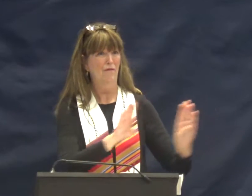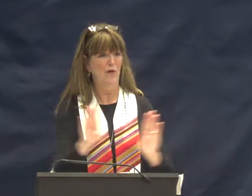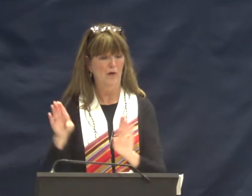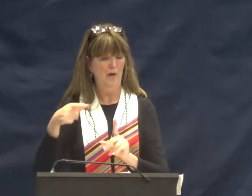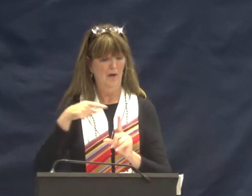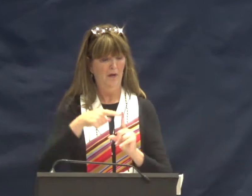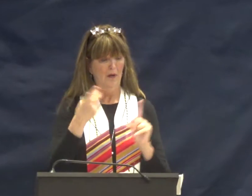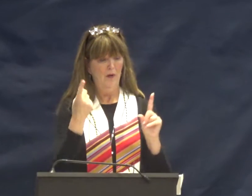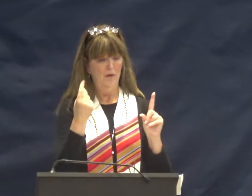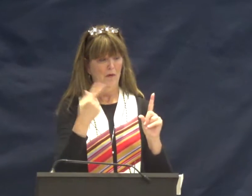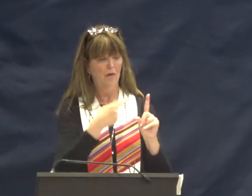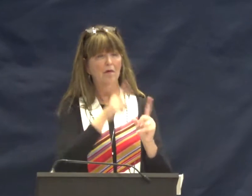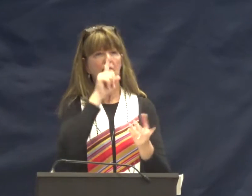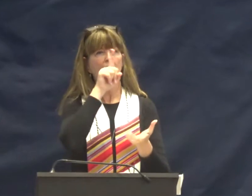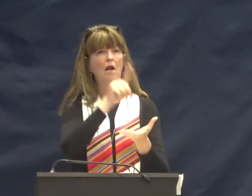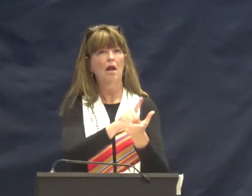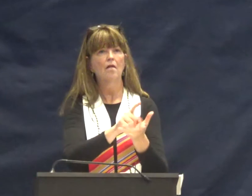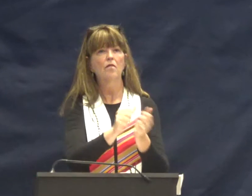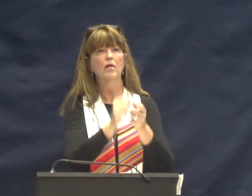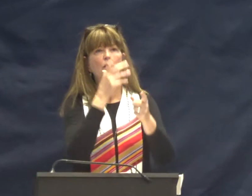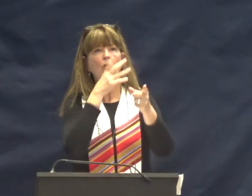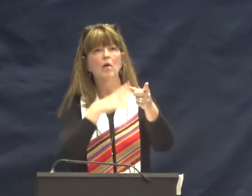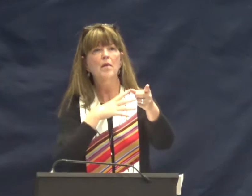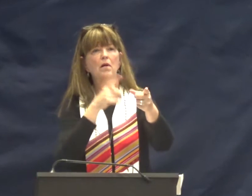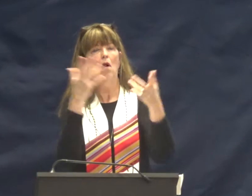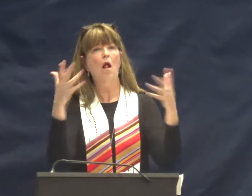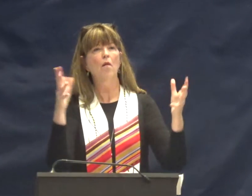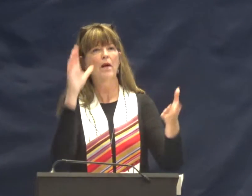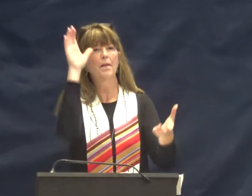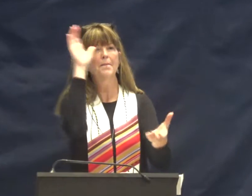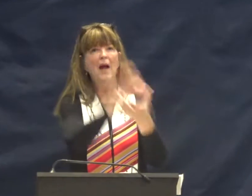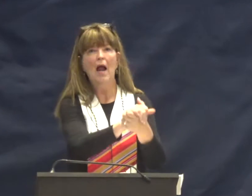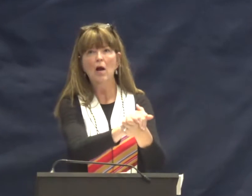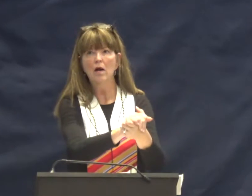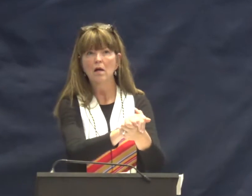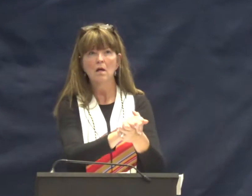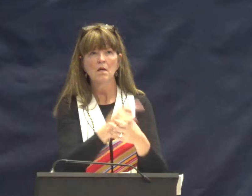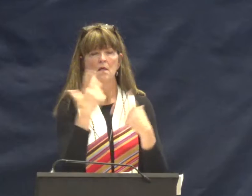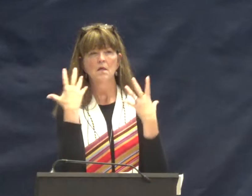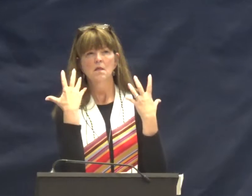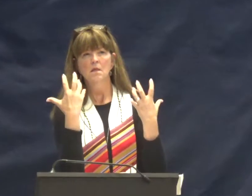his behavior and what he had done. He'd fallen in love with a married woman.